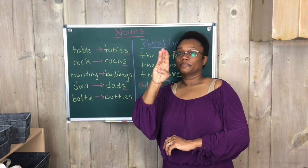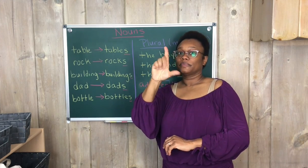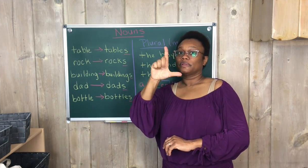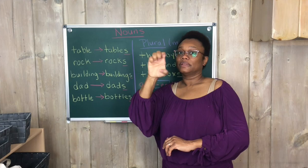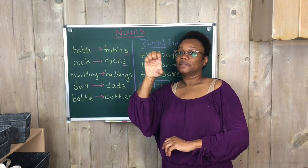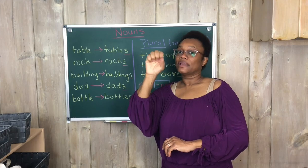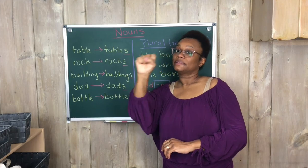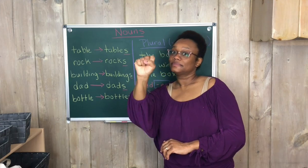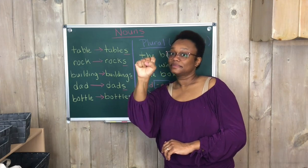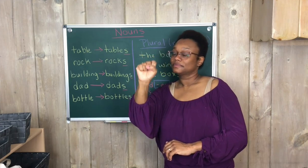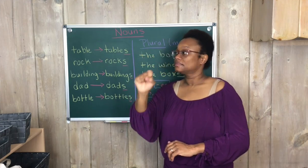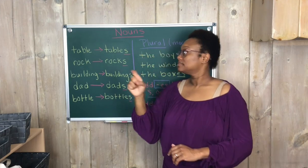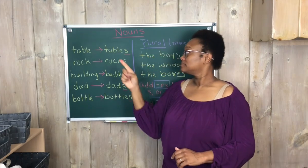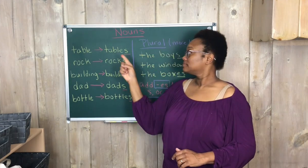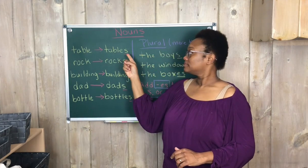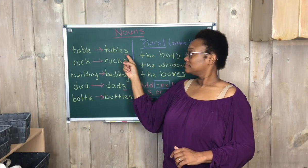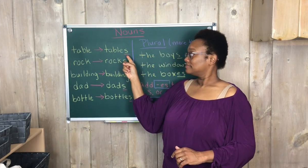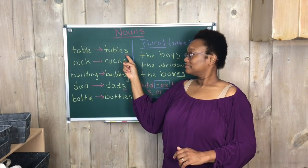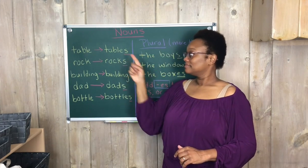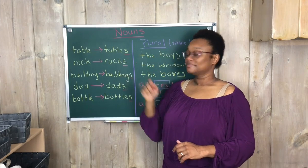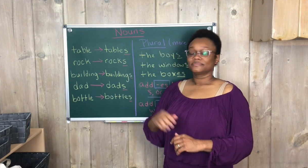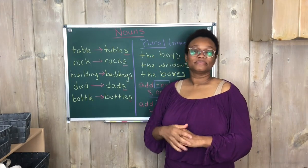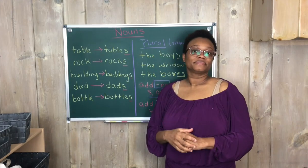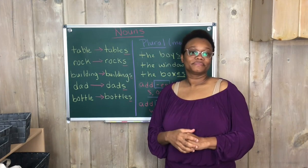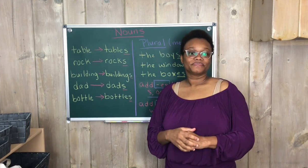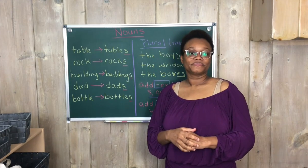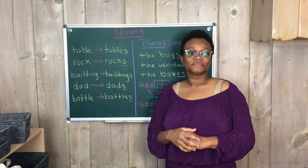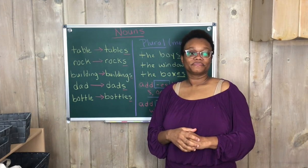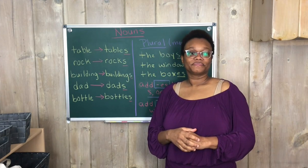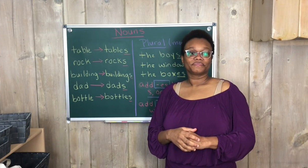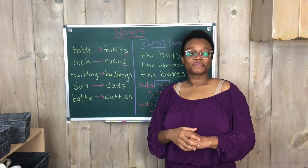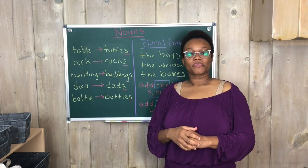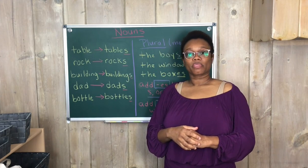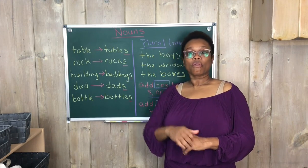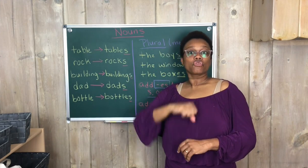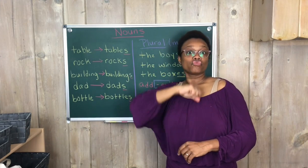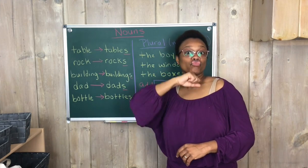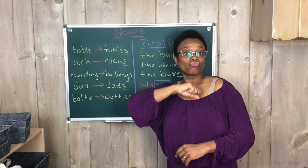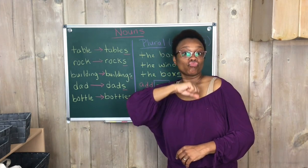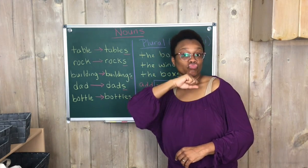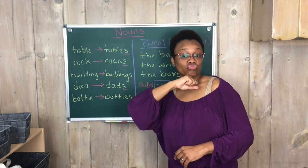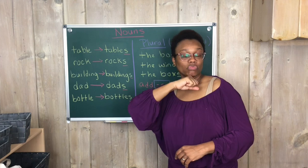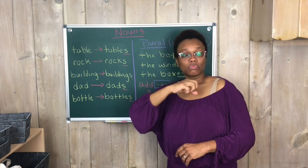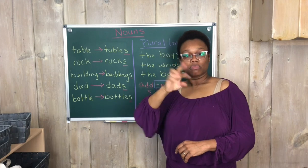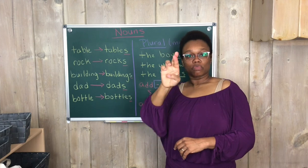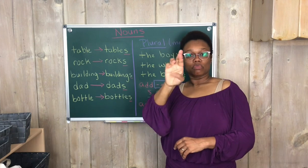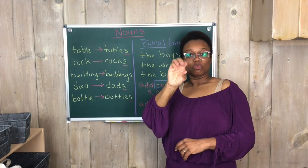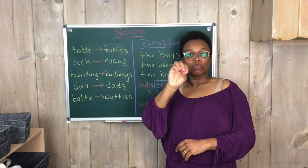becomes tables with an S because it ends in an E.